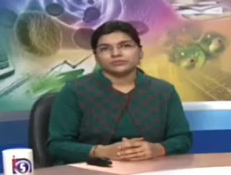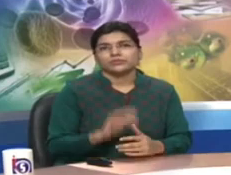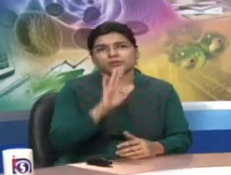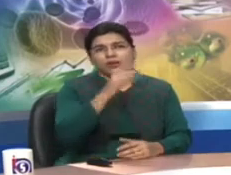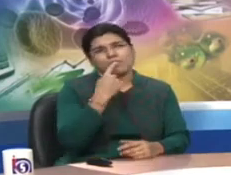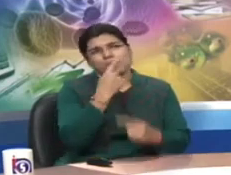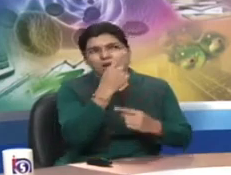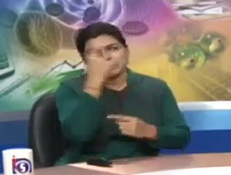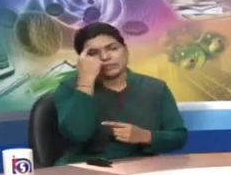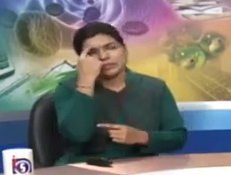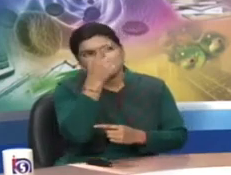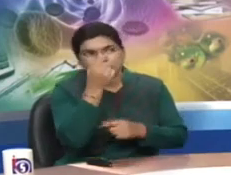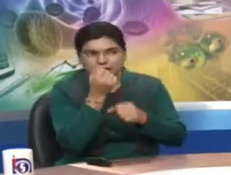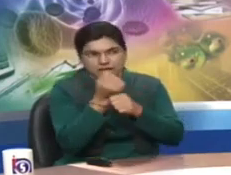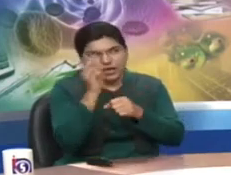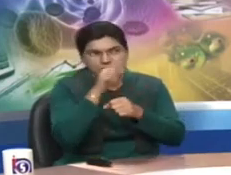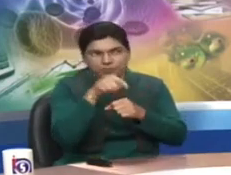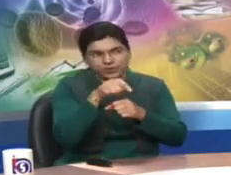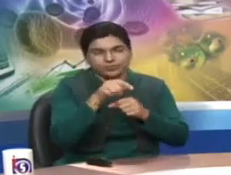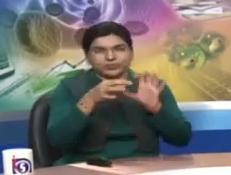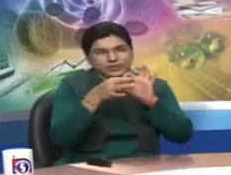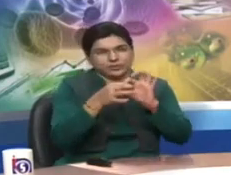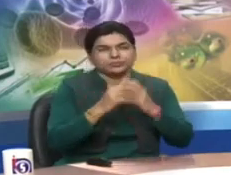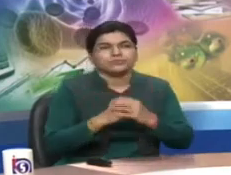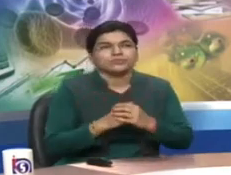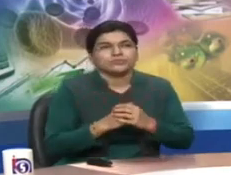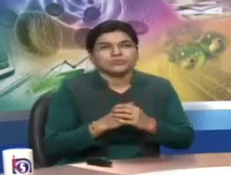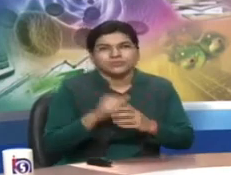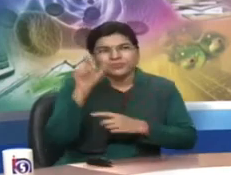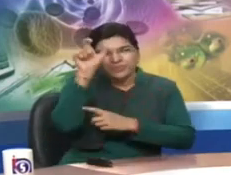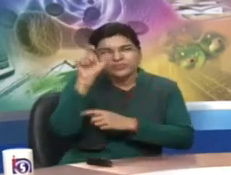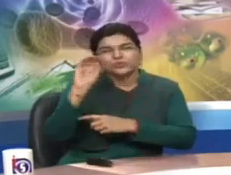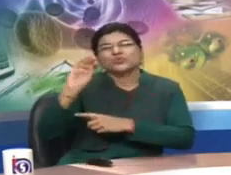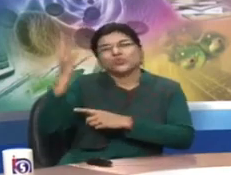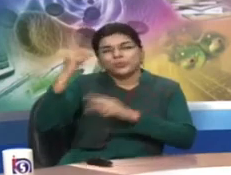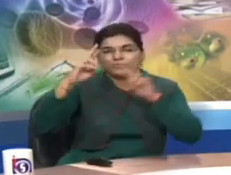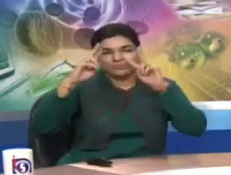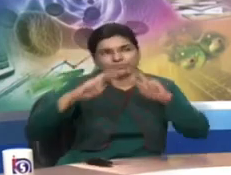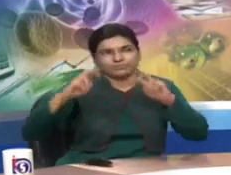Moving forward, son says, a matter of grammar.